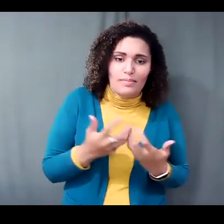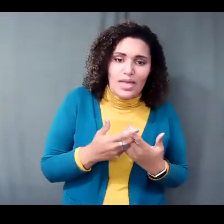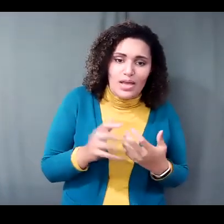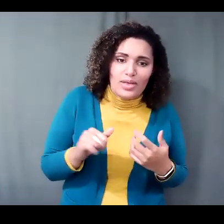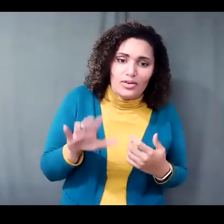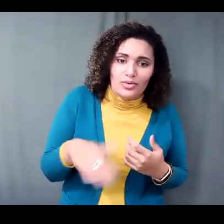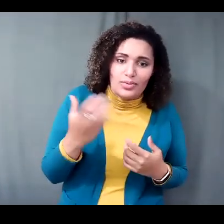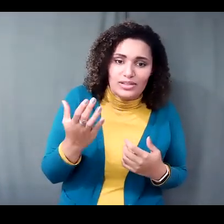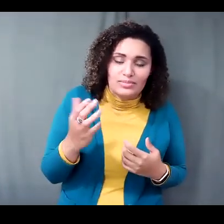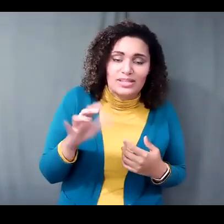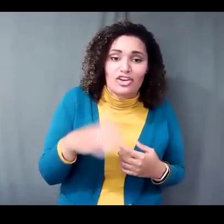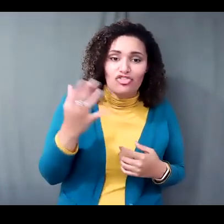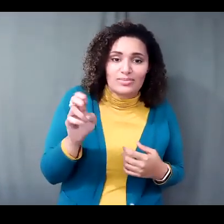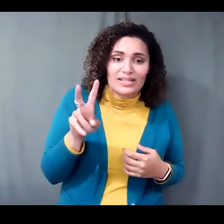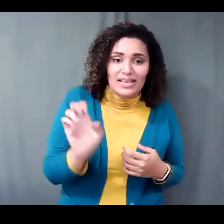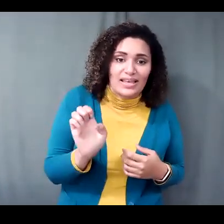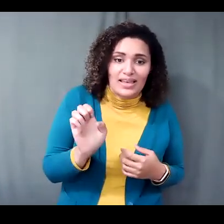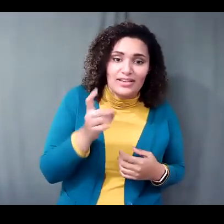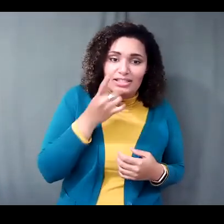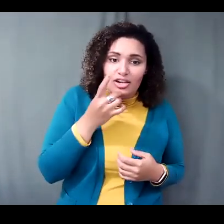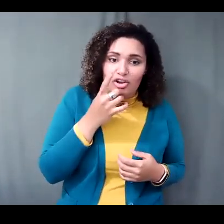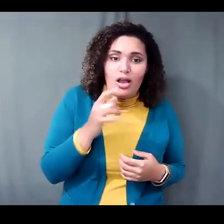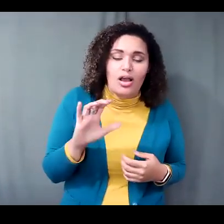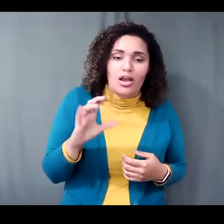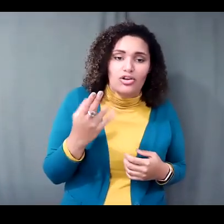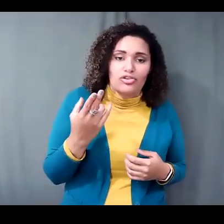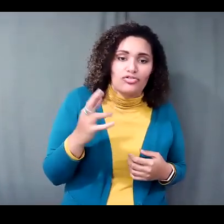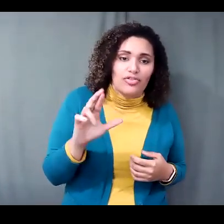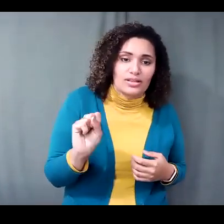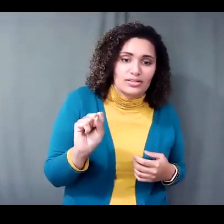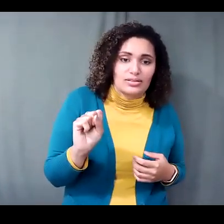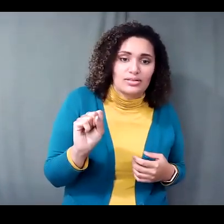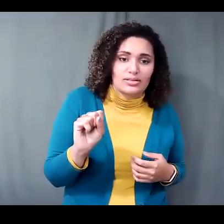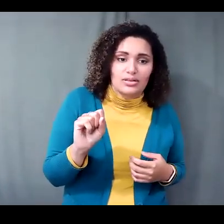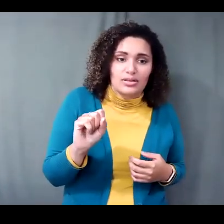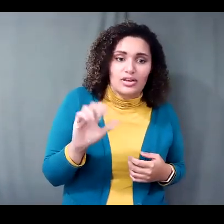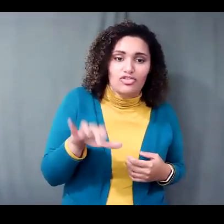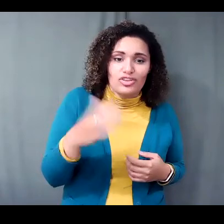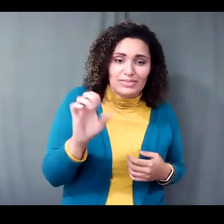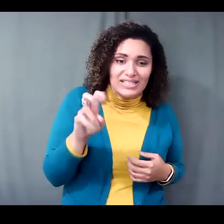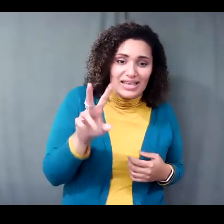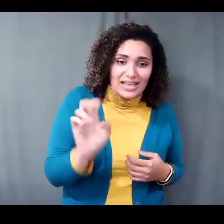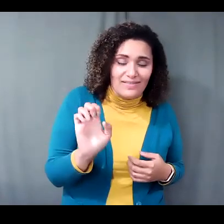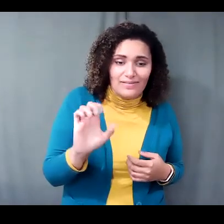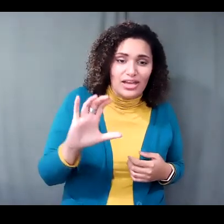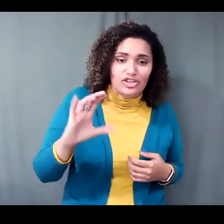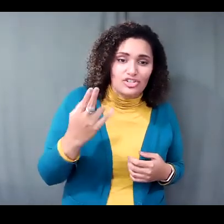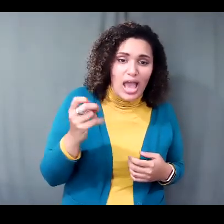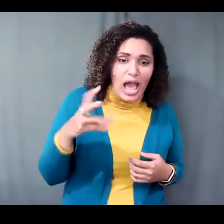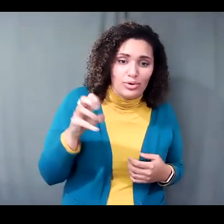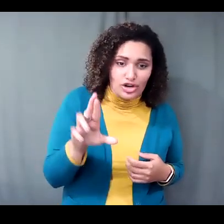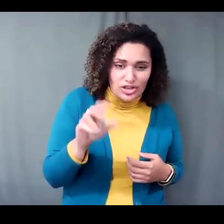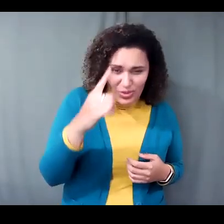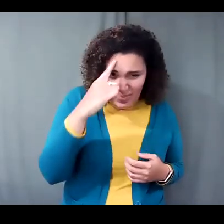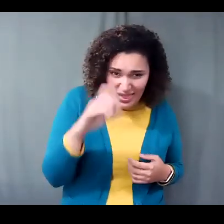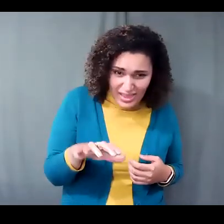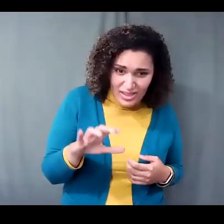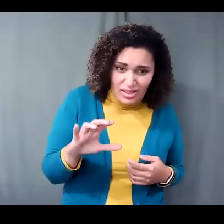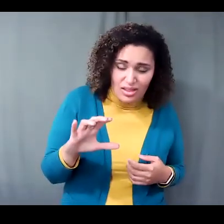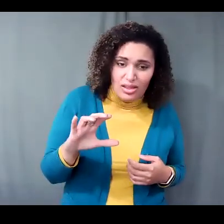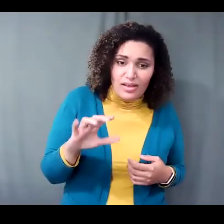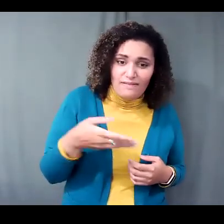Fridays earlier, and we're going to shift the Saturdays way earlier, just on the hopes that everyone will be able to still come out and enjoy.